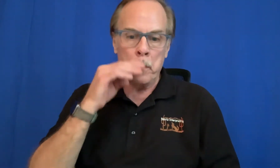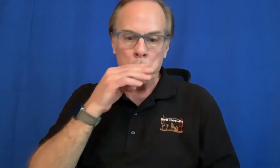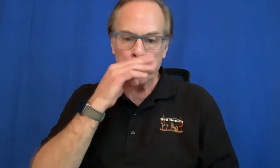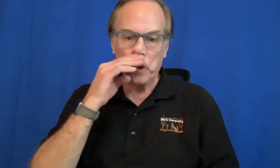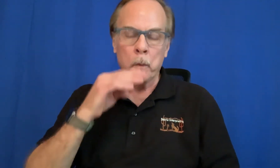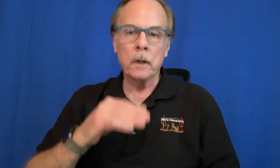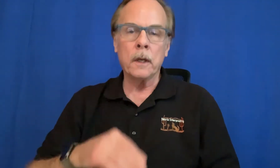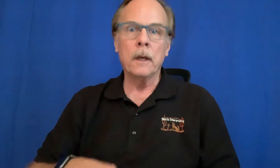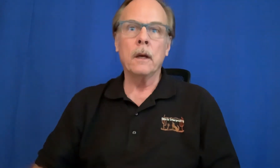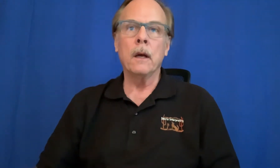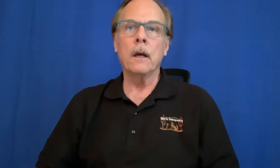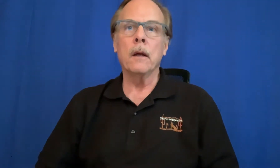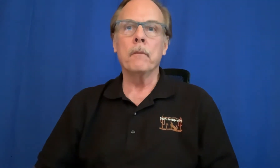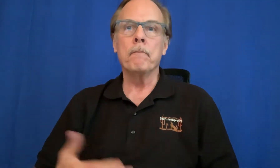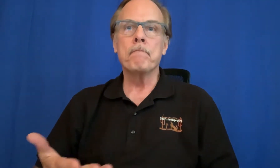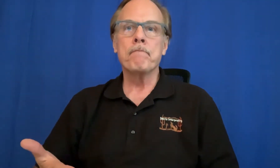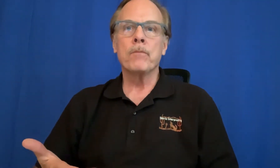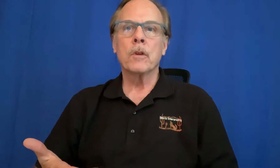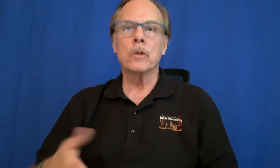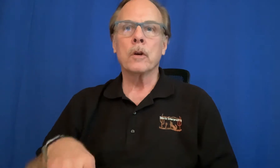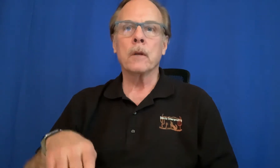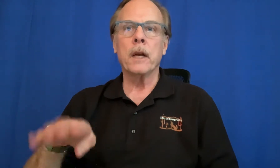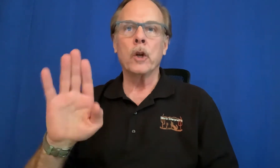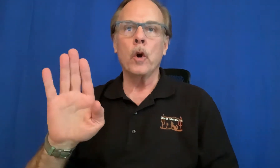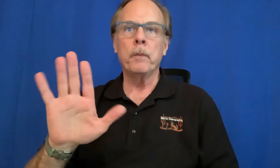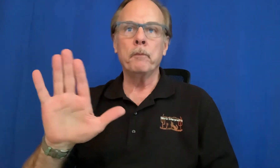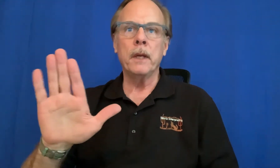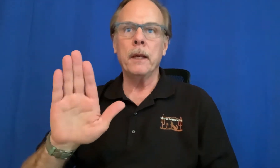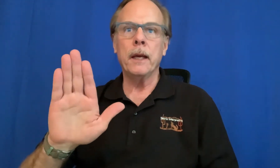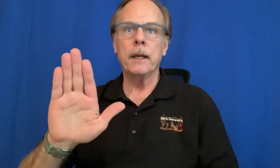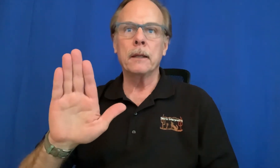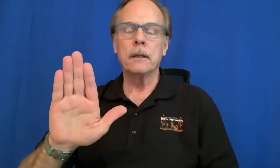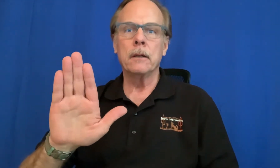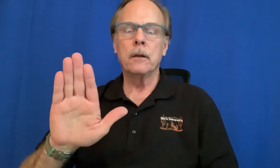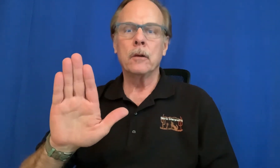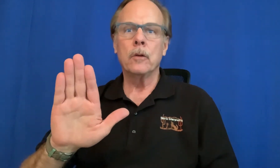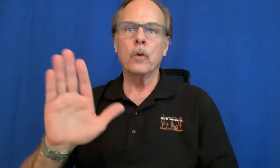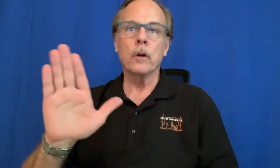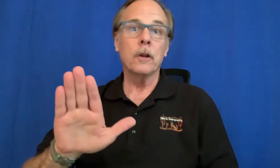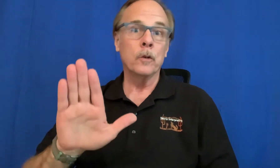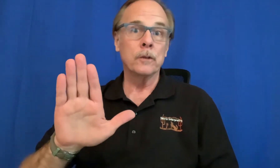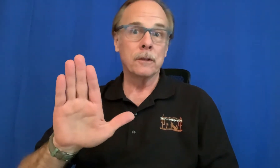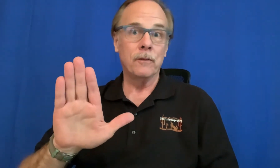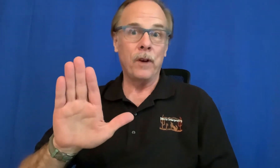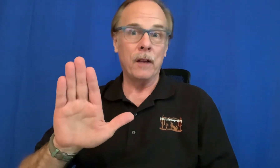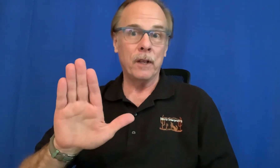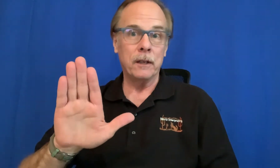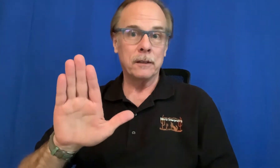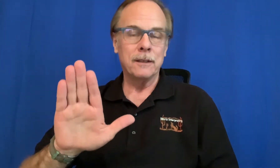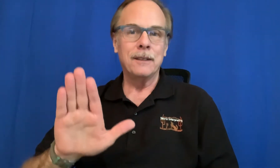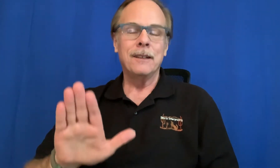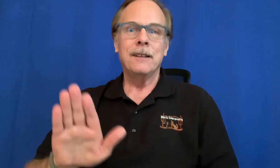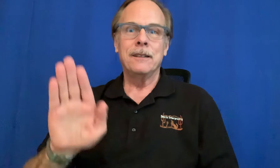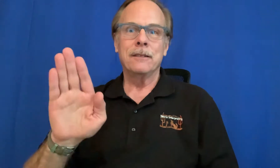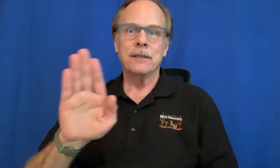most normally we're talking about an open B hand or a closed 5 hand. I guess